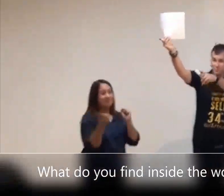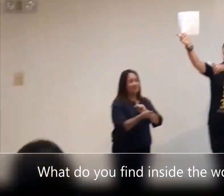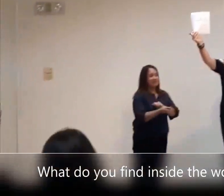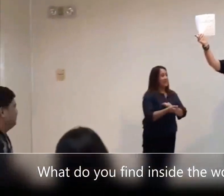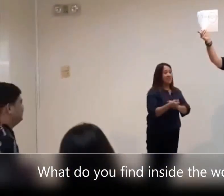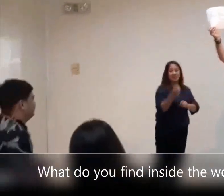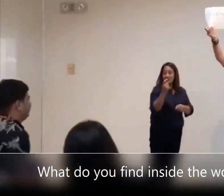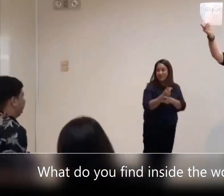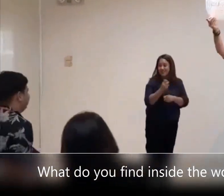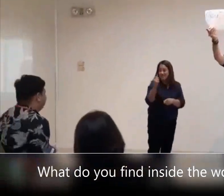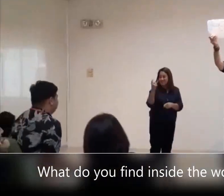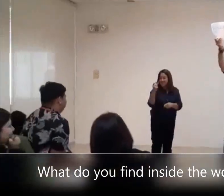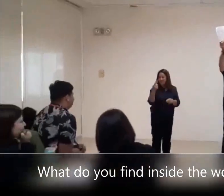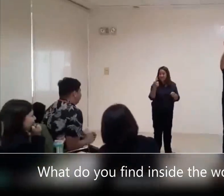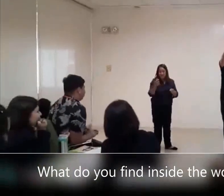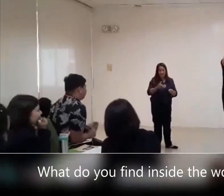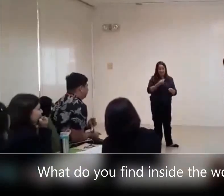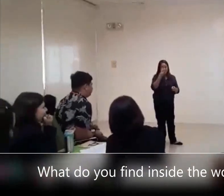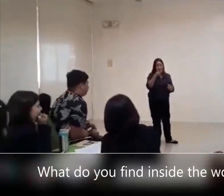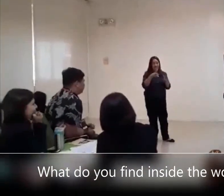Got you. You got my way.